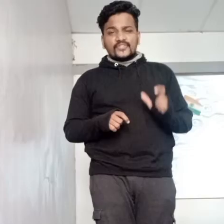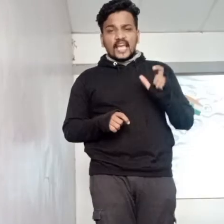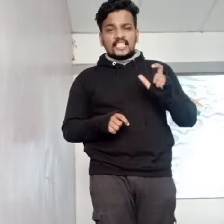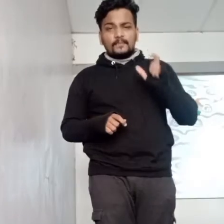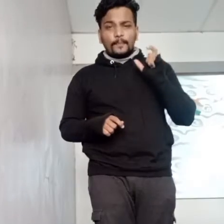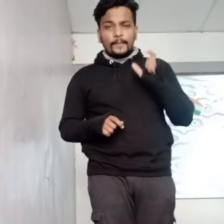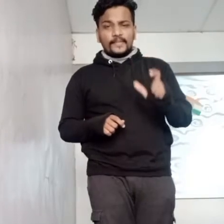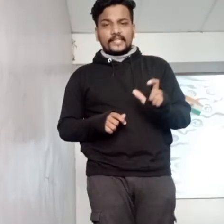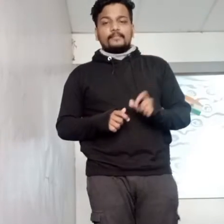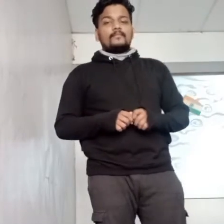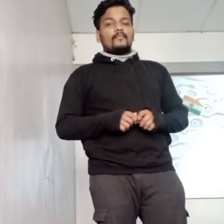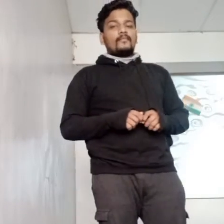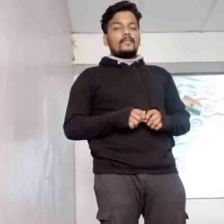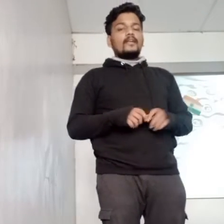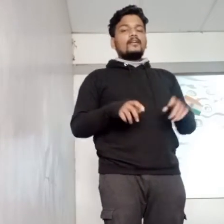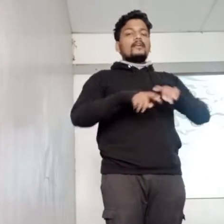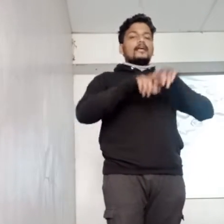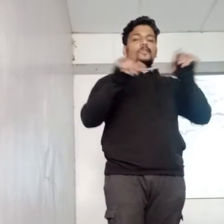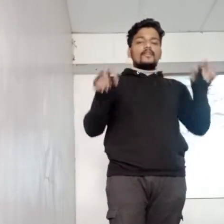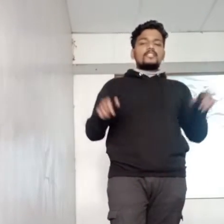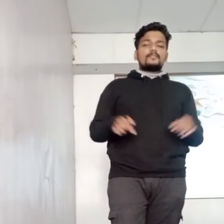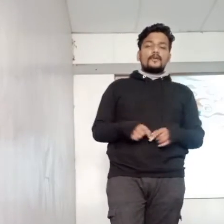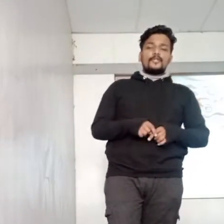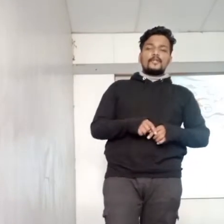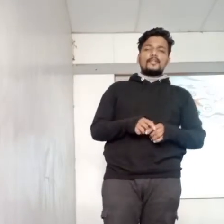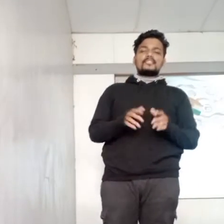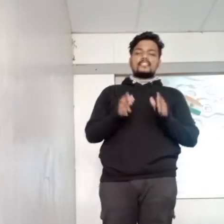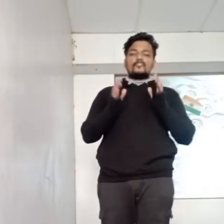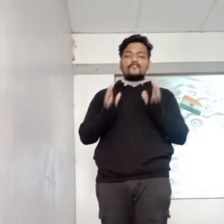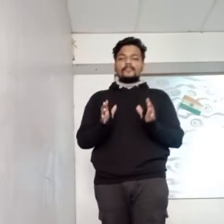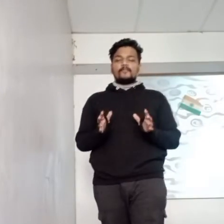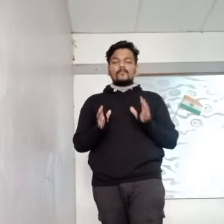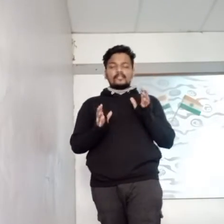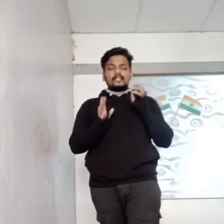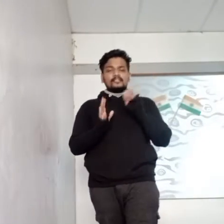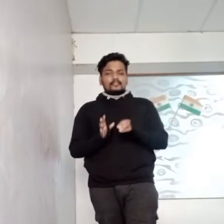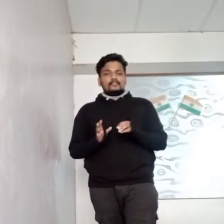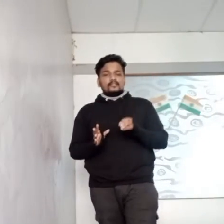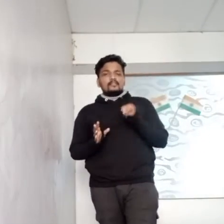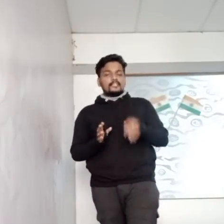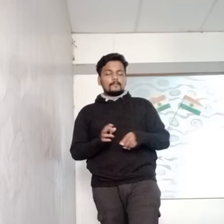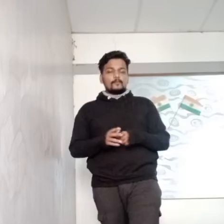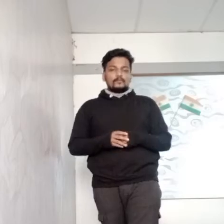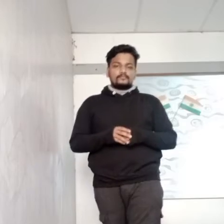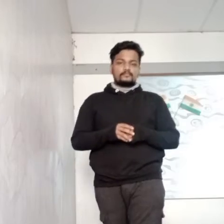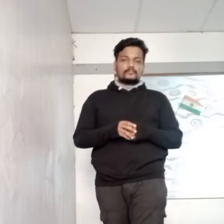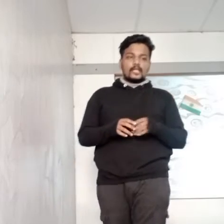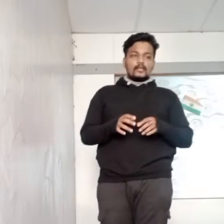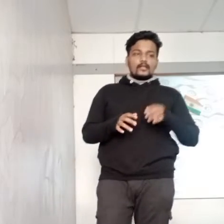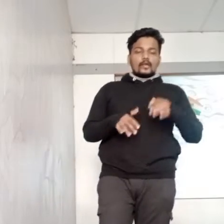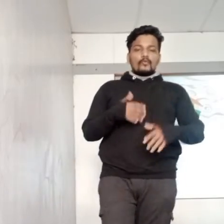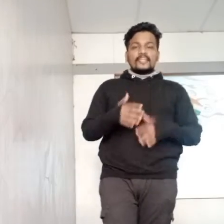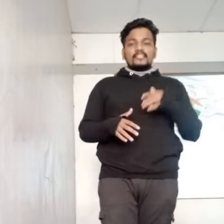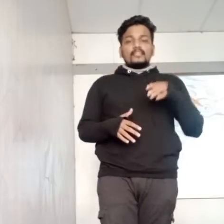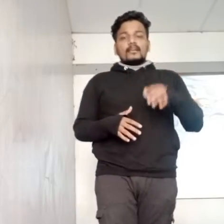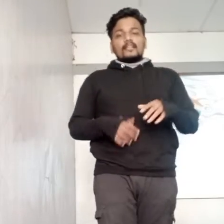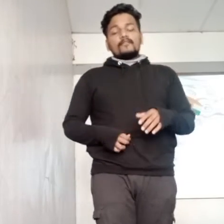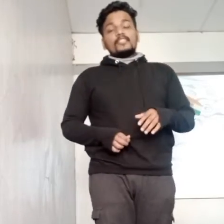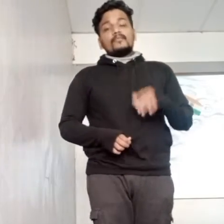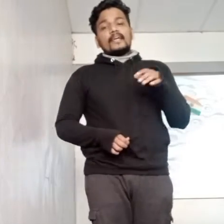size 50. I am giving a particular size of 50 for that thread pool. When within my